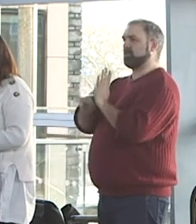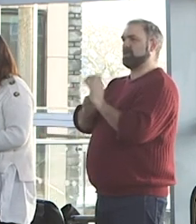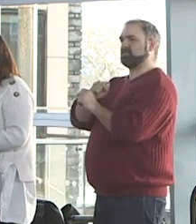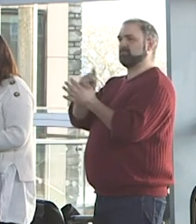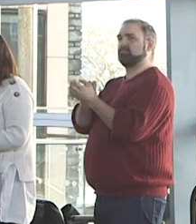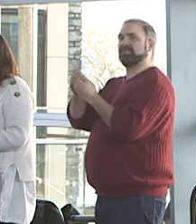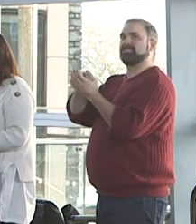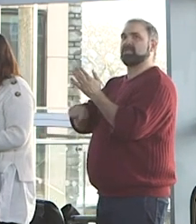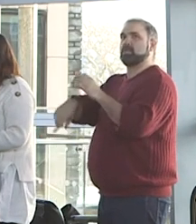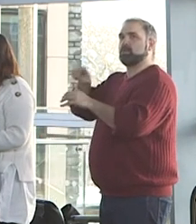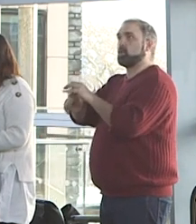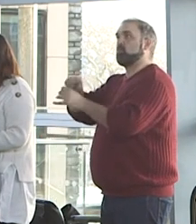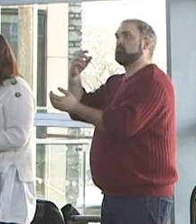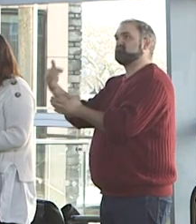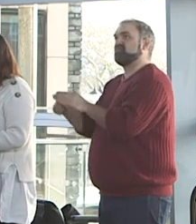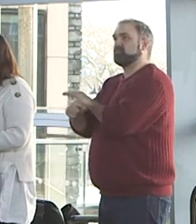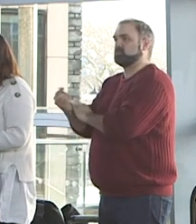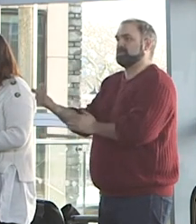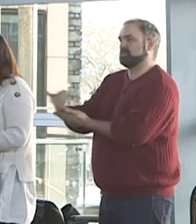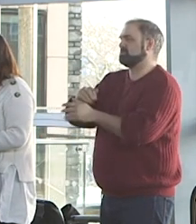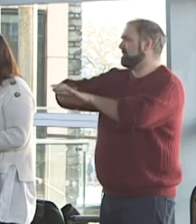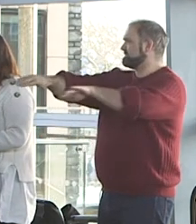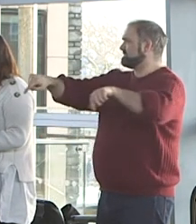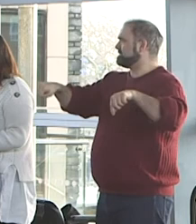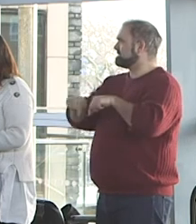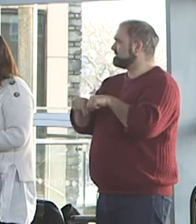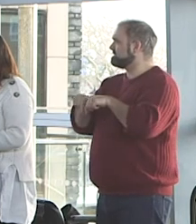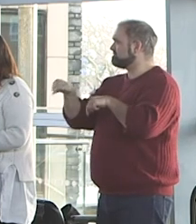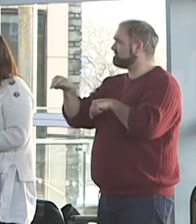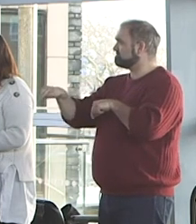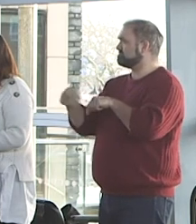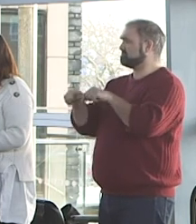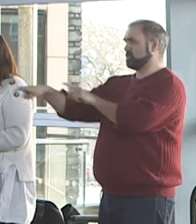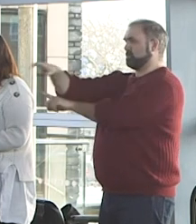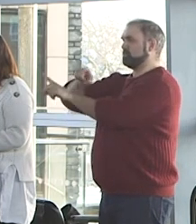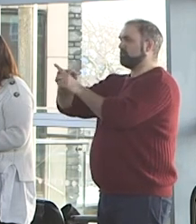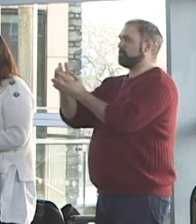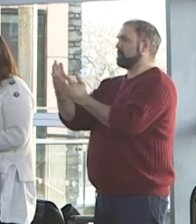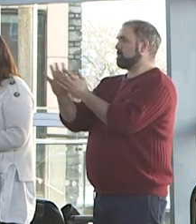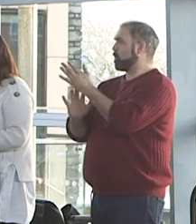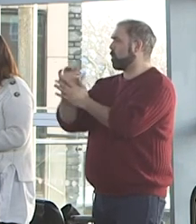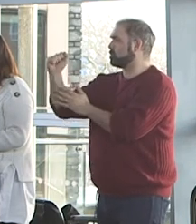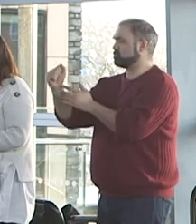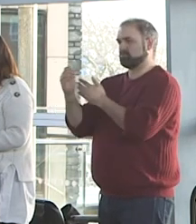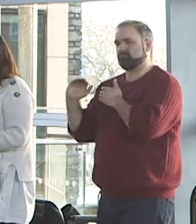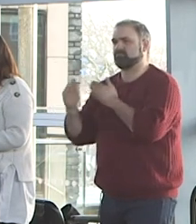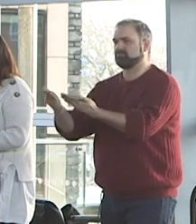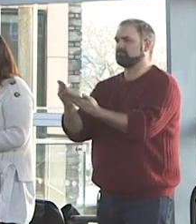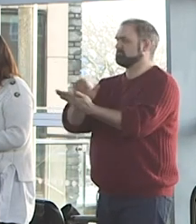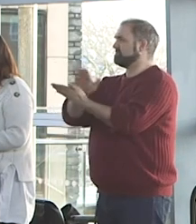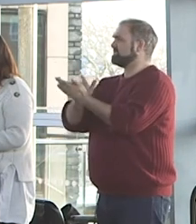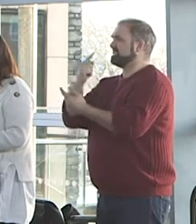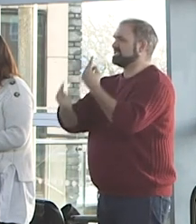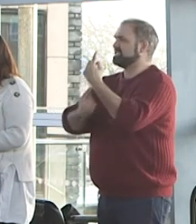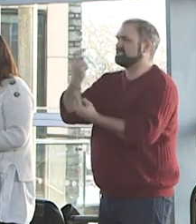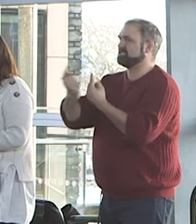and refugee spaces. So otherness amongst communities epitomizes a form of cultural crisis, and it challenges